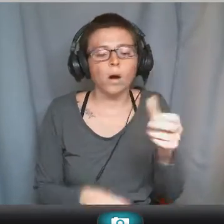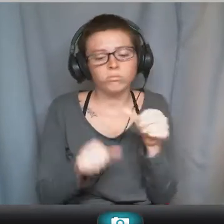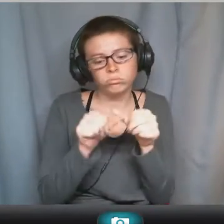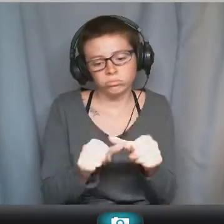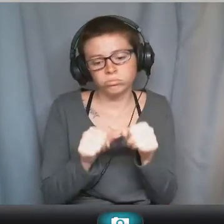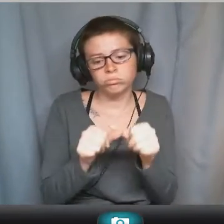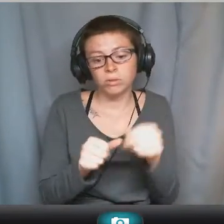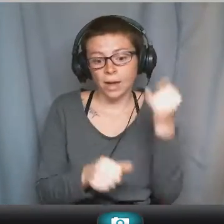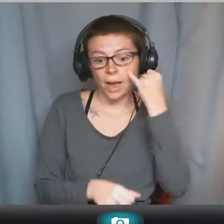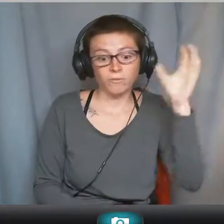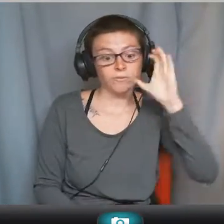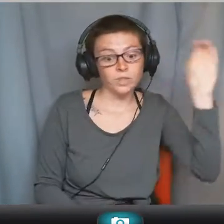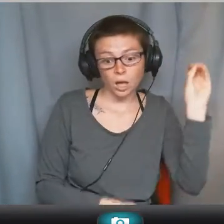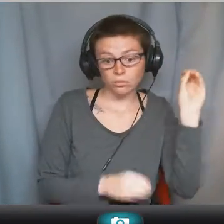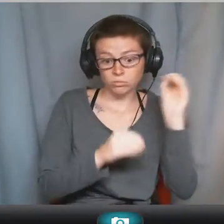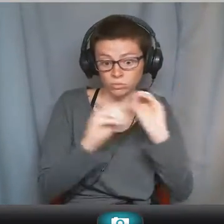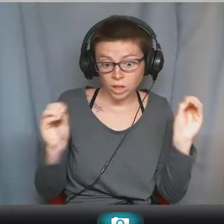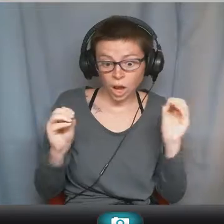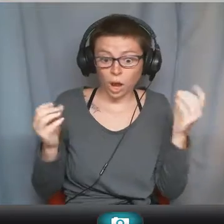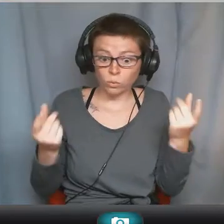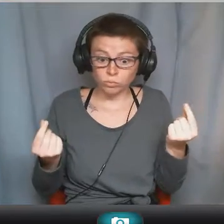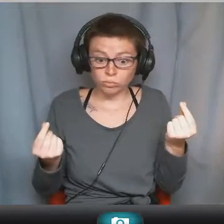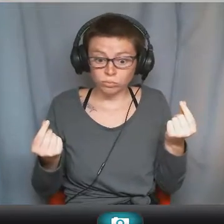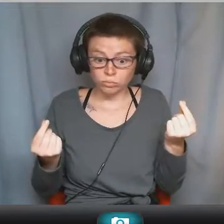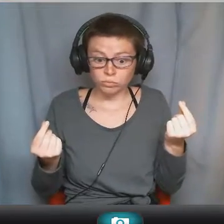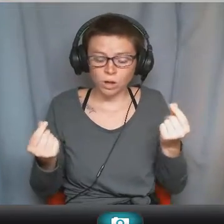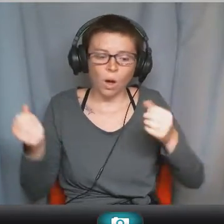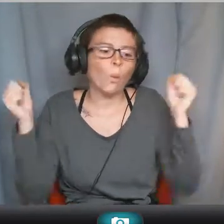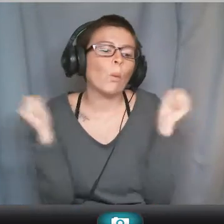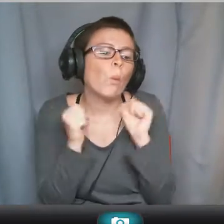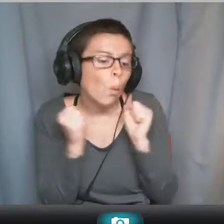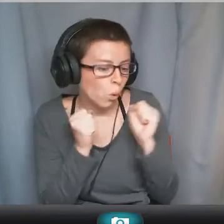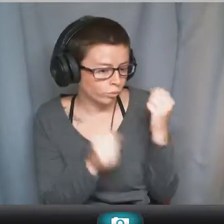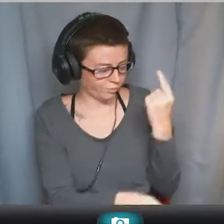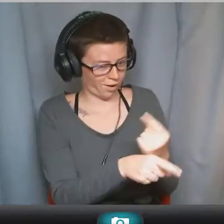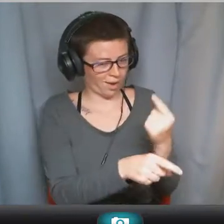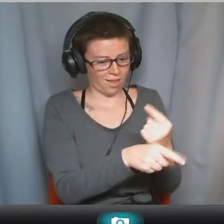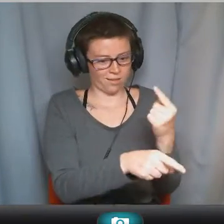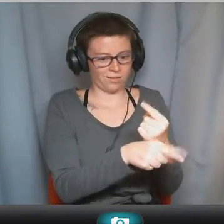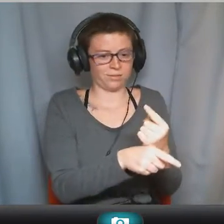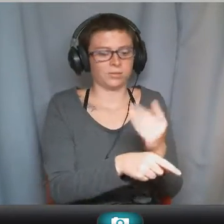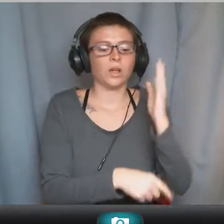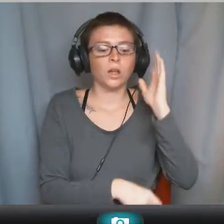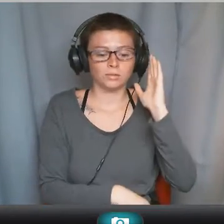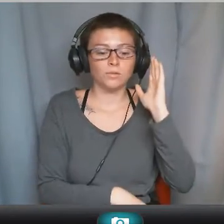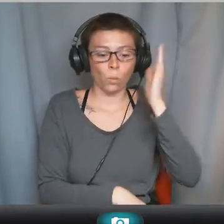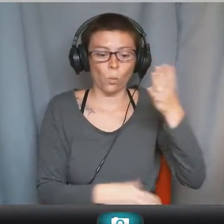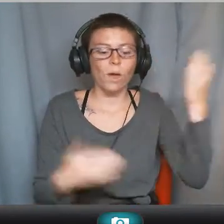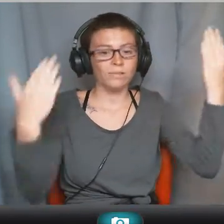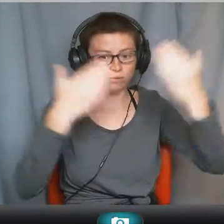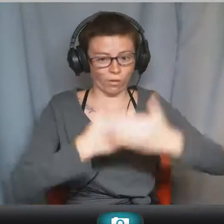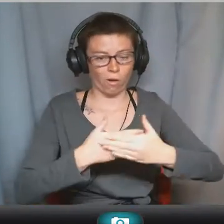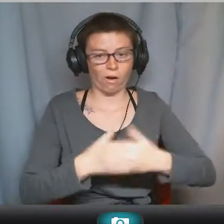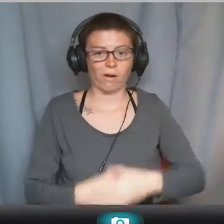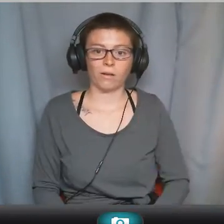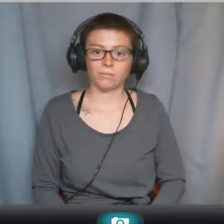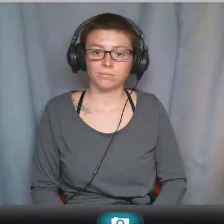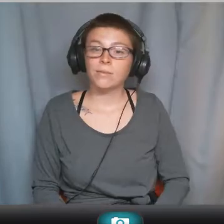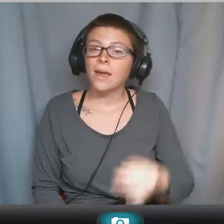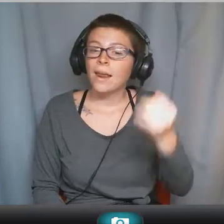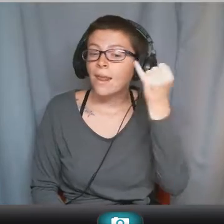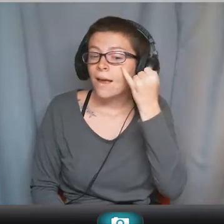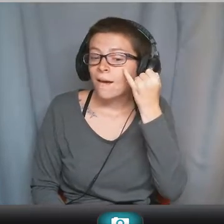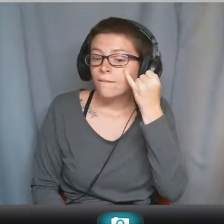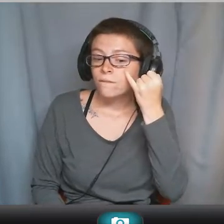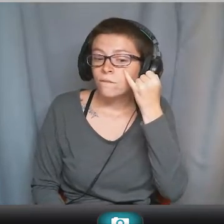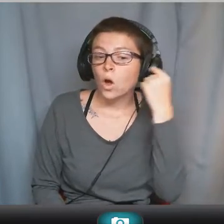Very cold. Very cold. It'll Andrew? be dark. Yes, it would be dark. And if it's dark all the time,